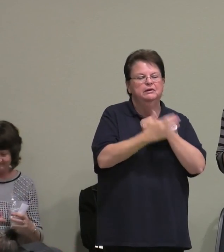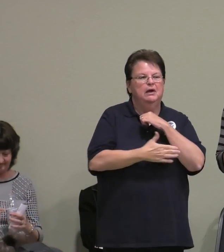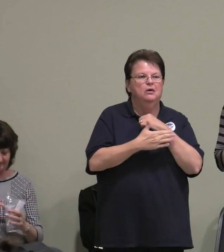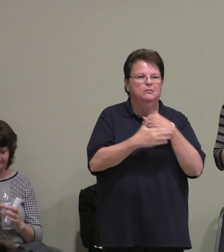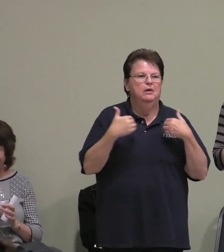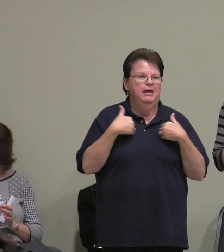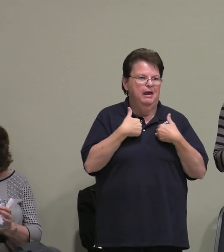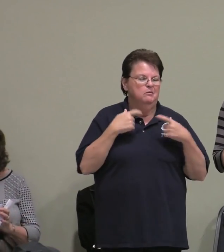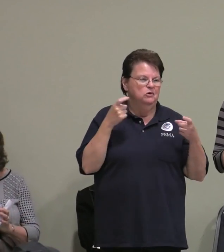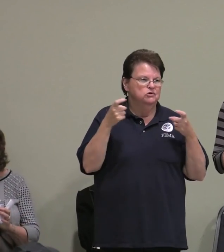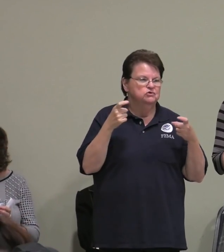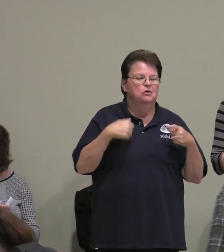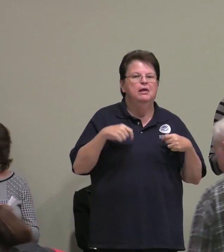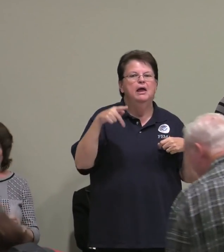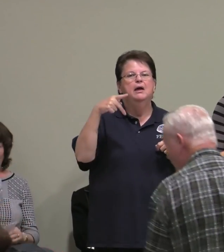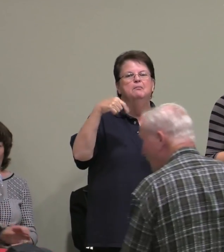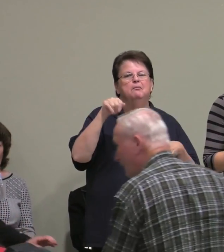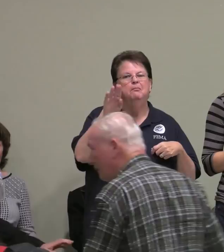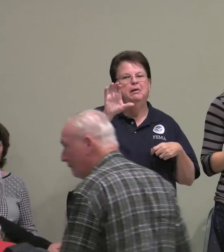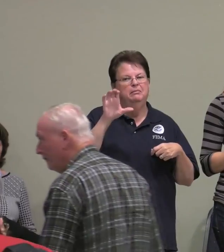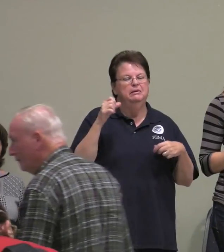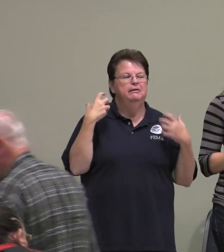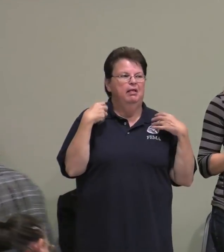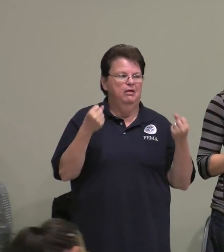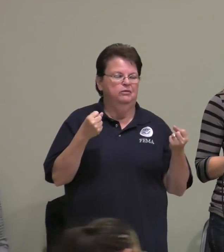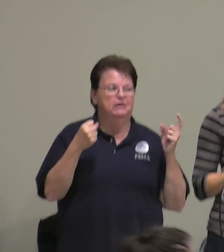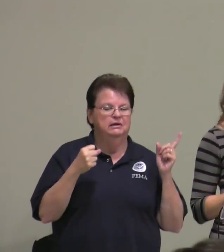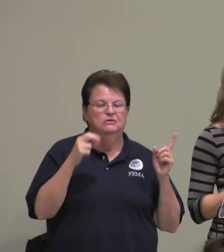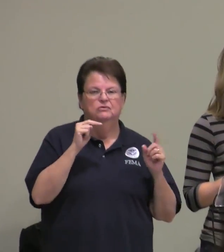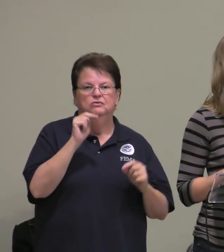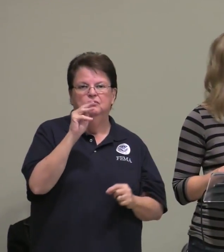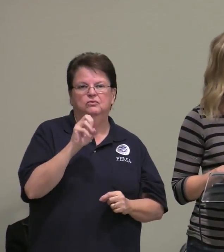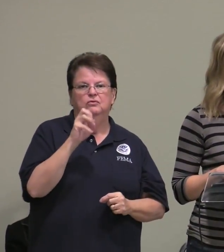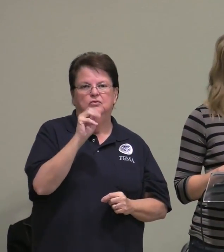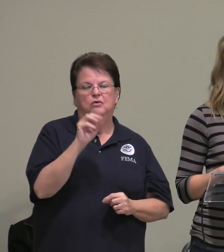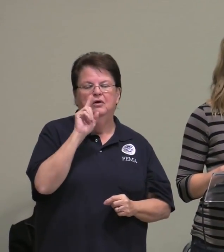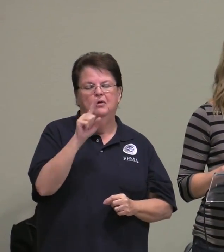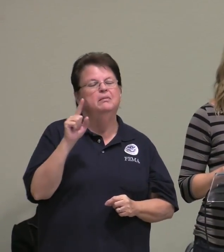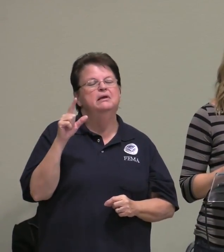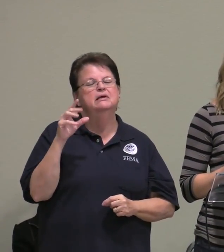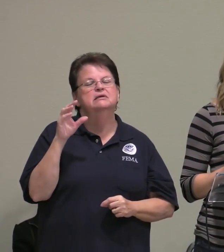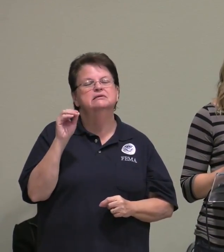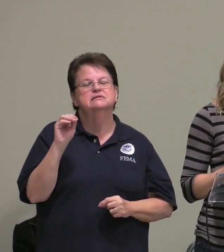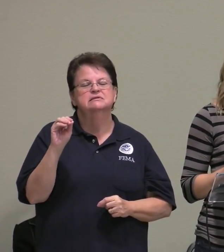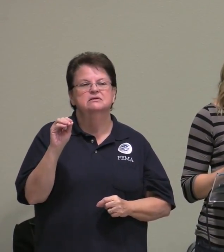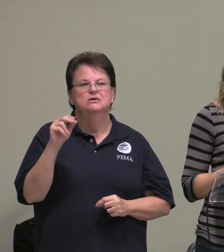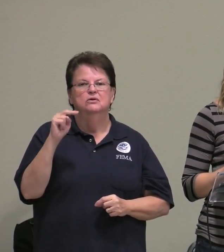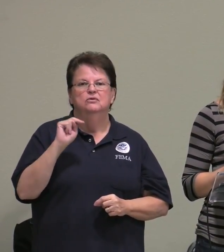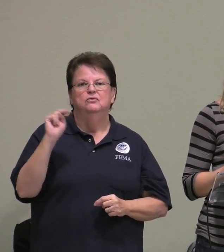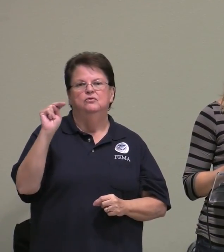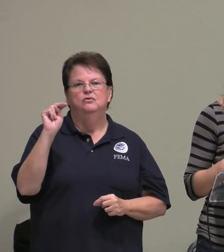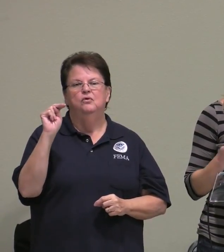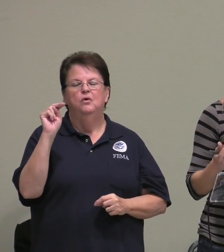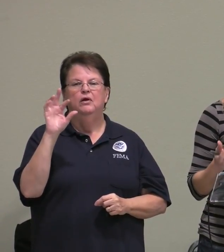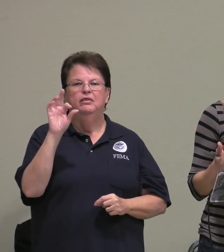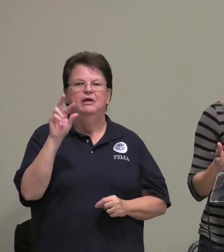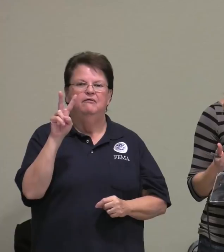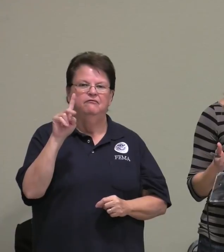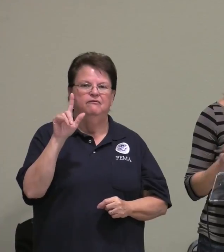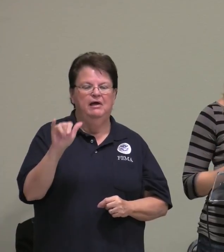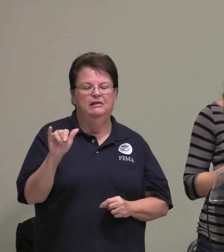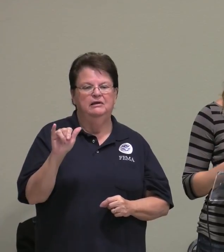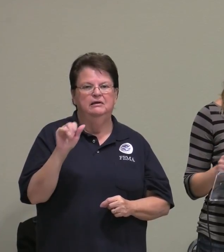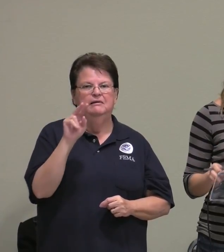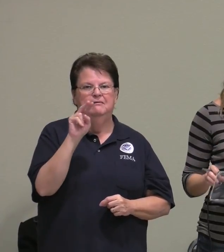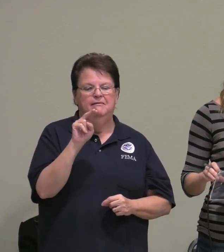Animal Control. And I'm here with Norm Rosine. He is the public information officer with North Valley Animal Disaster Group also known as